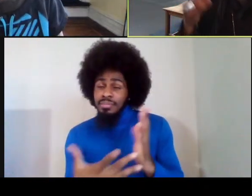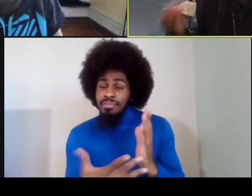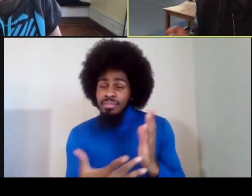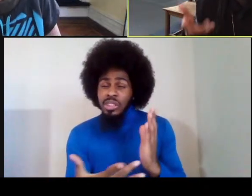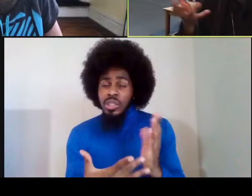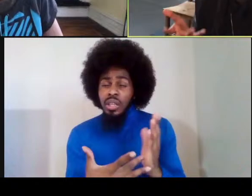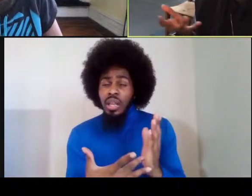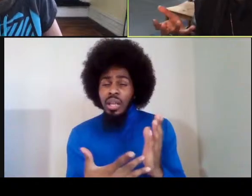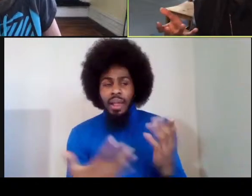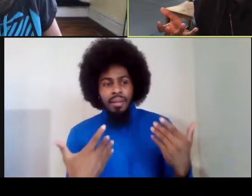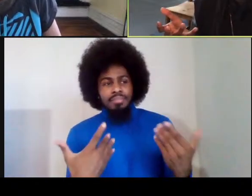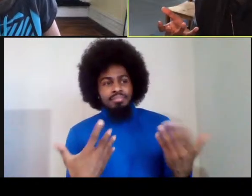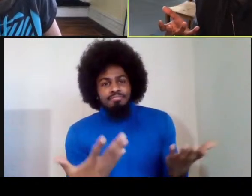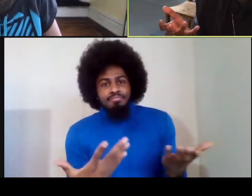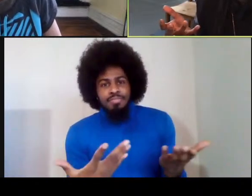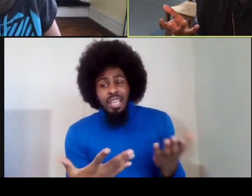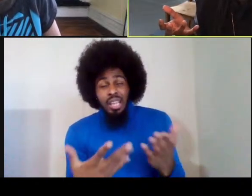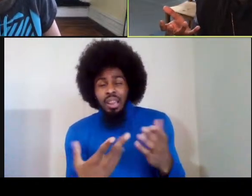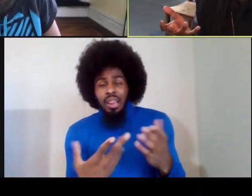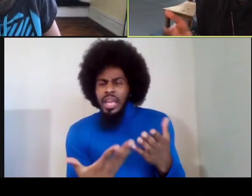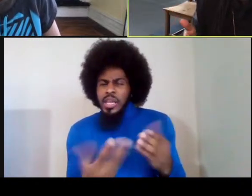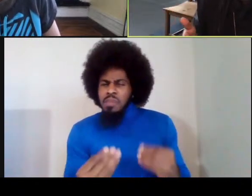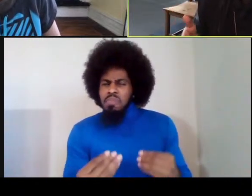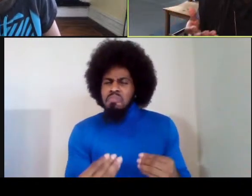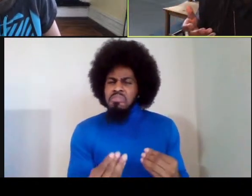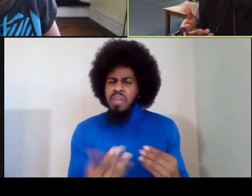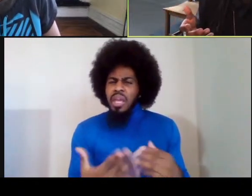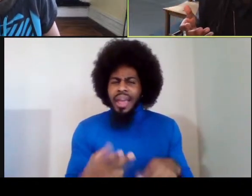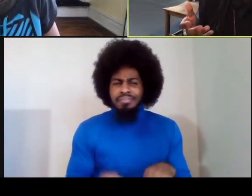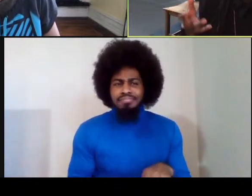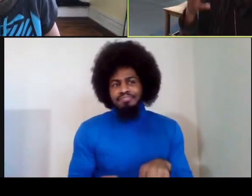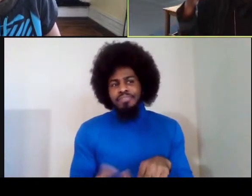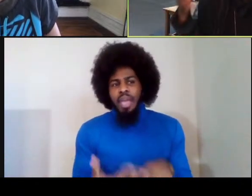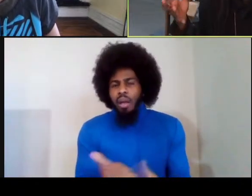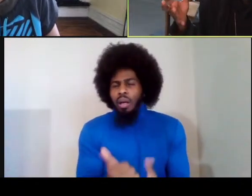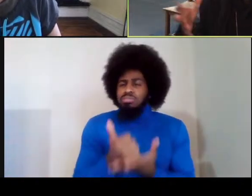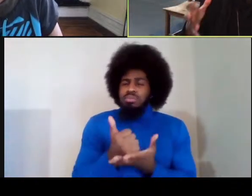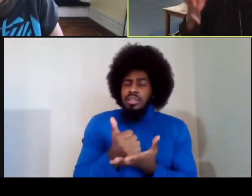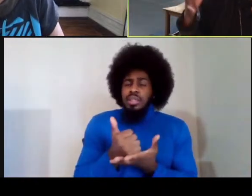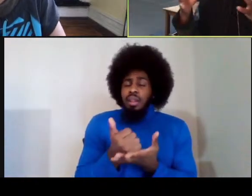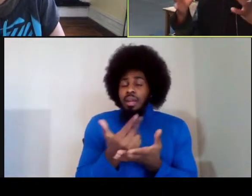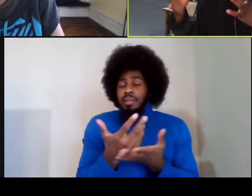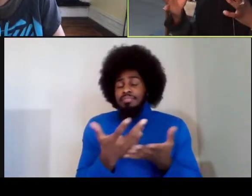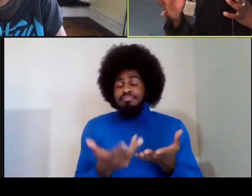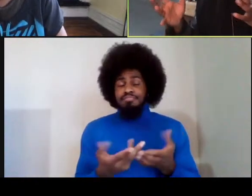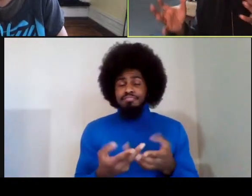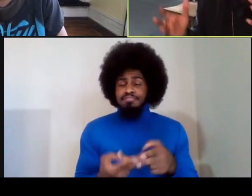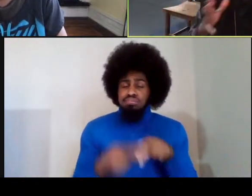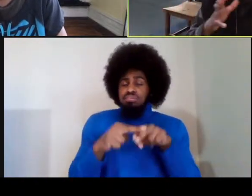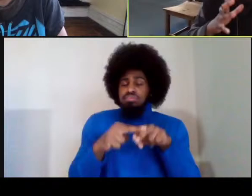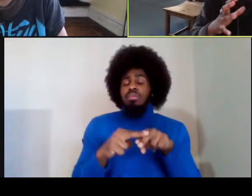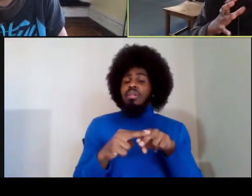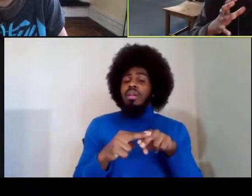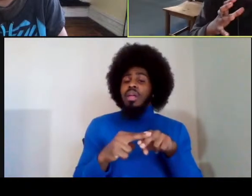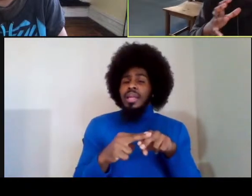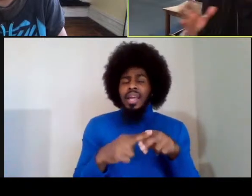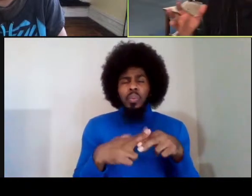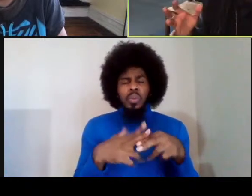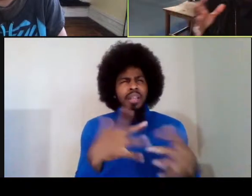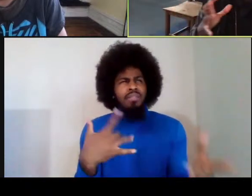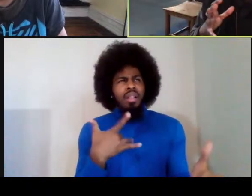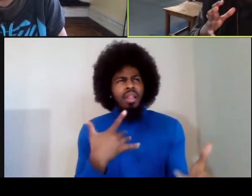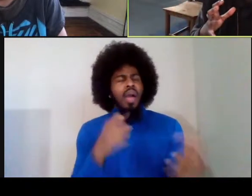like amplifying us in a way, right? But this idea that we can somehow shift ourselves to a